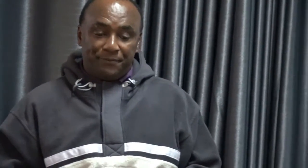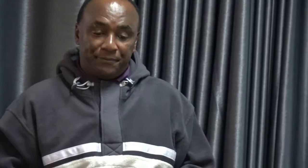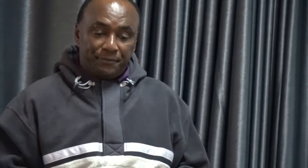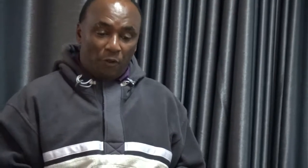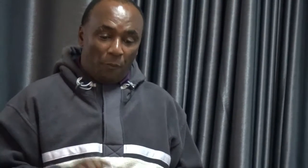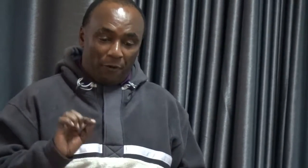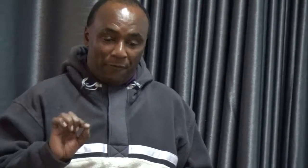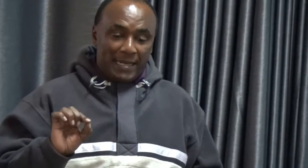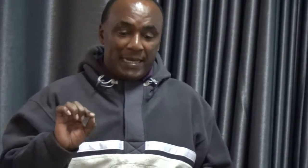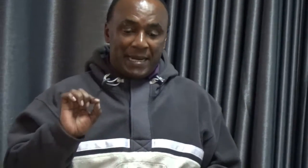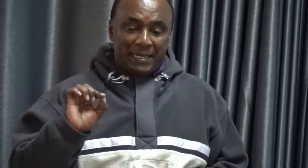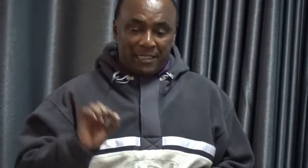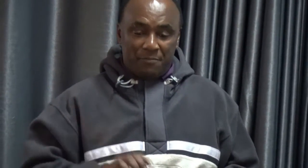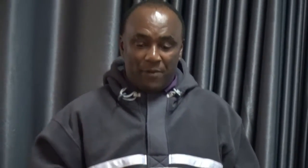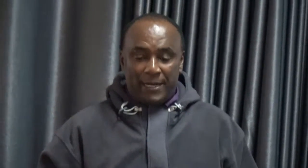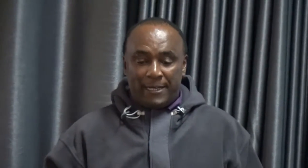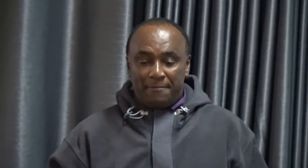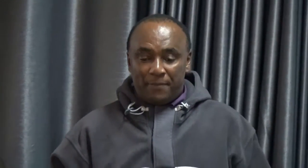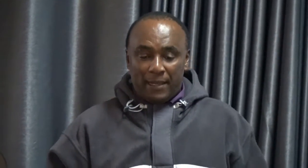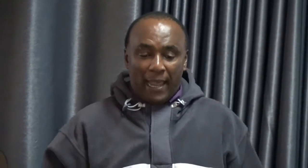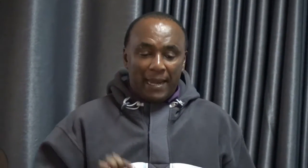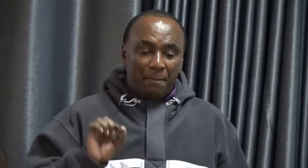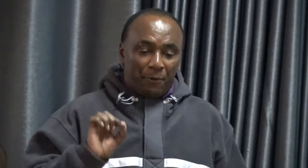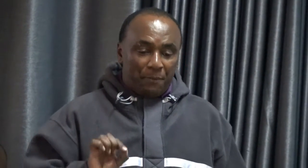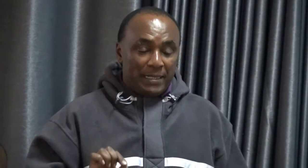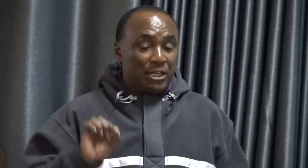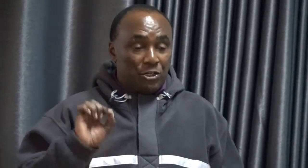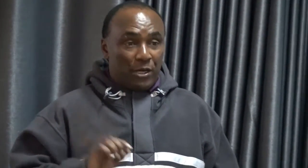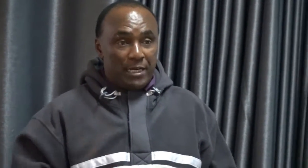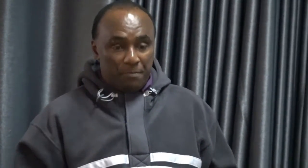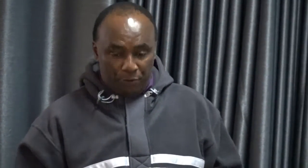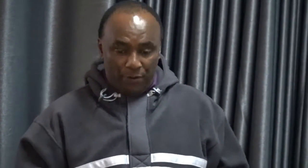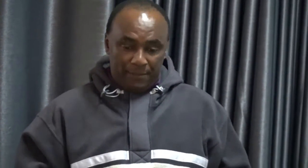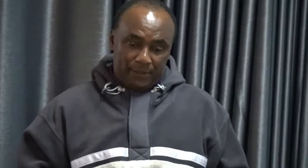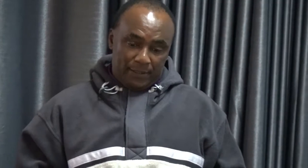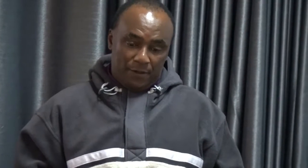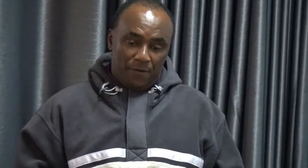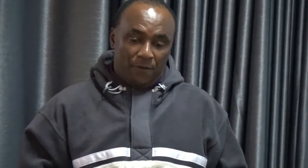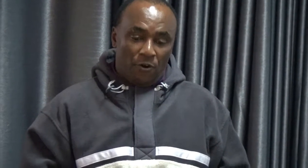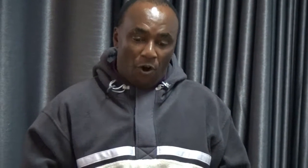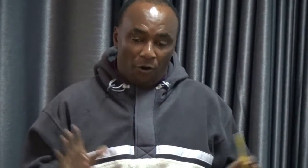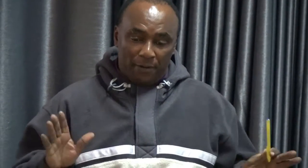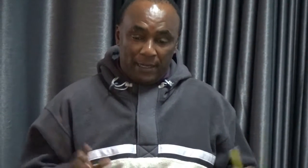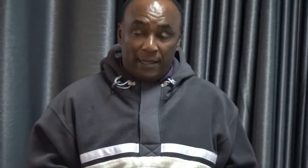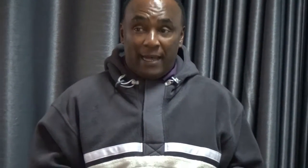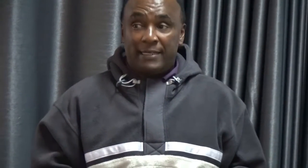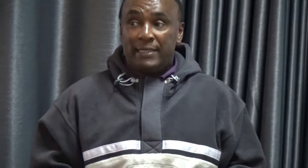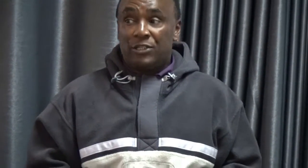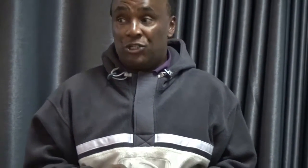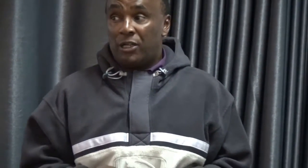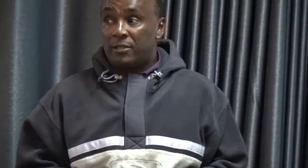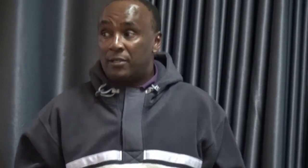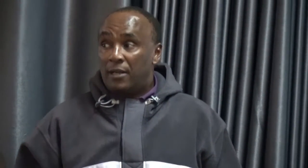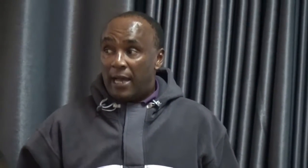provide providing an accessible curriculum and appropriate training programs for all, that